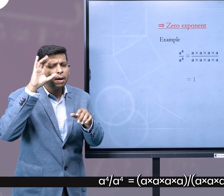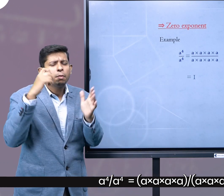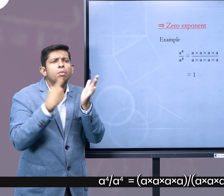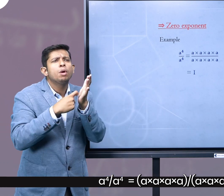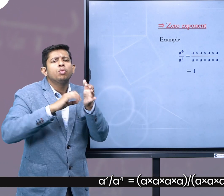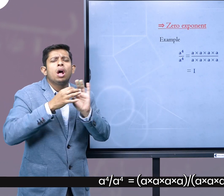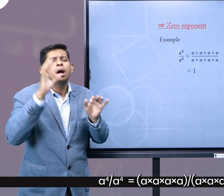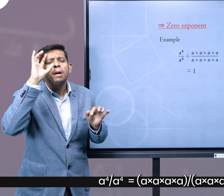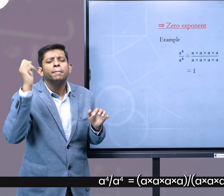a.